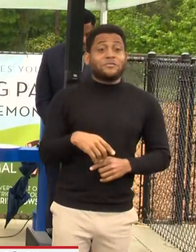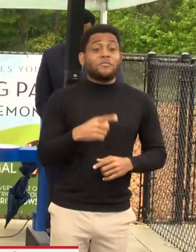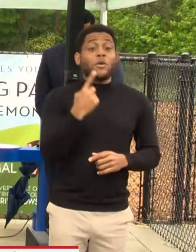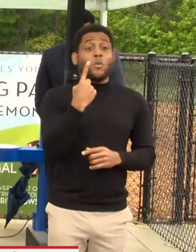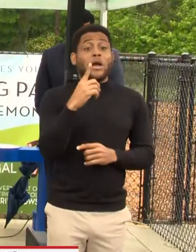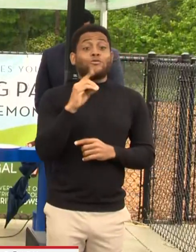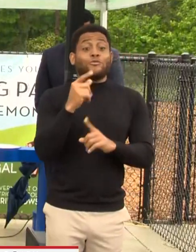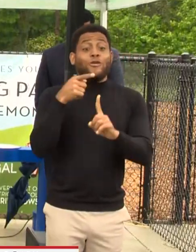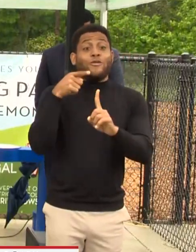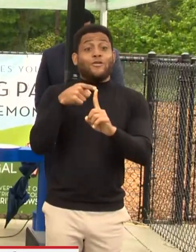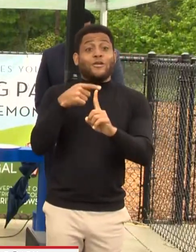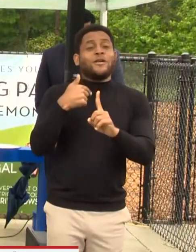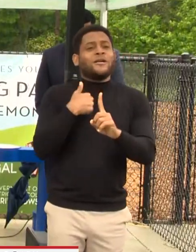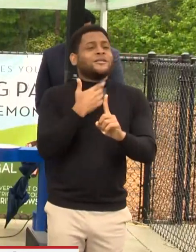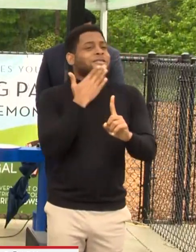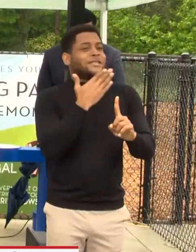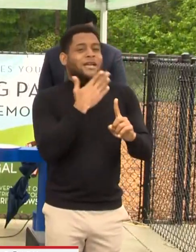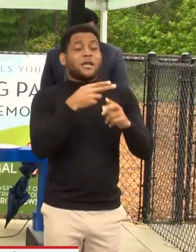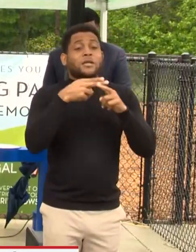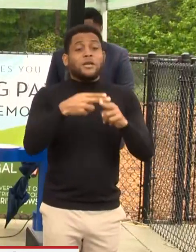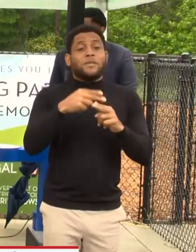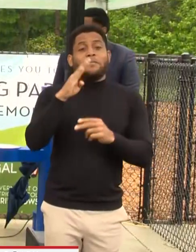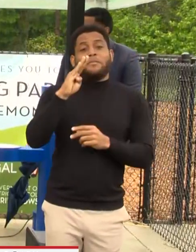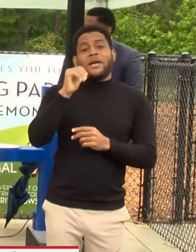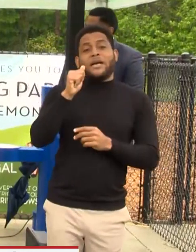is Barrow. Barrow,